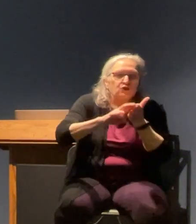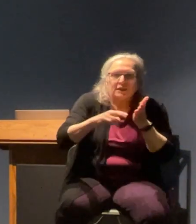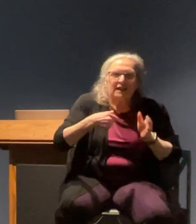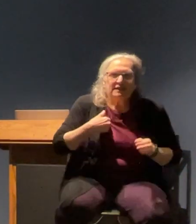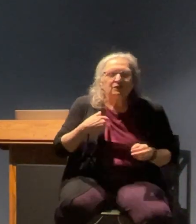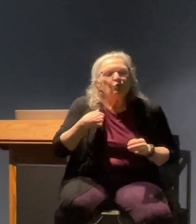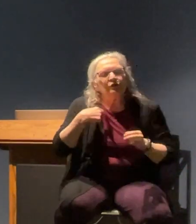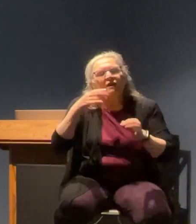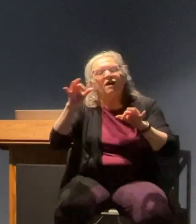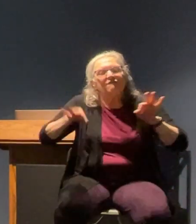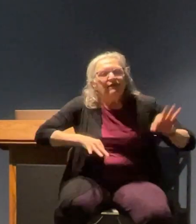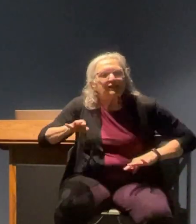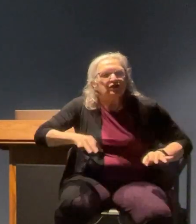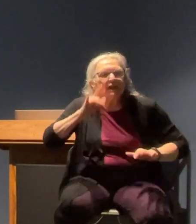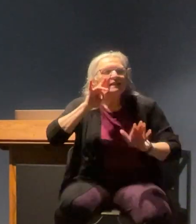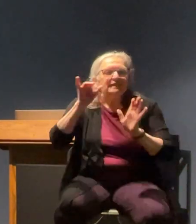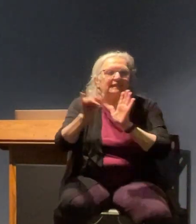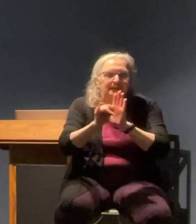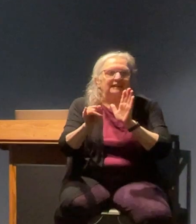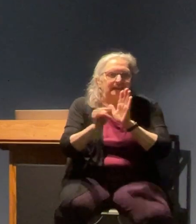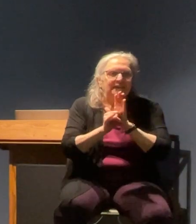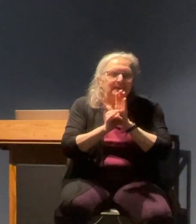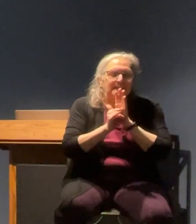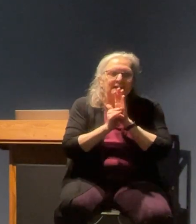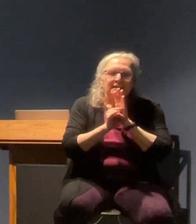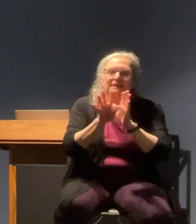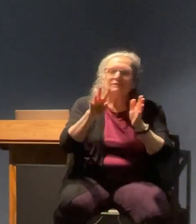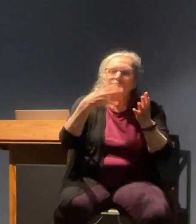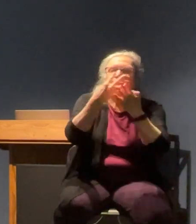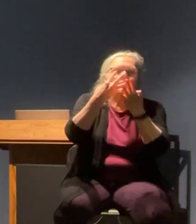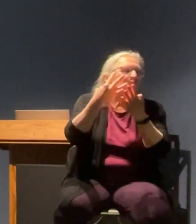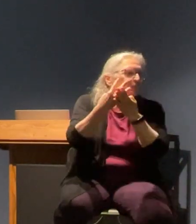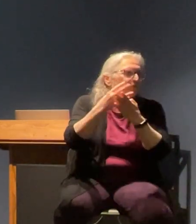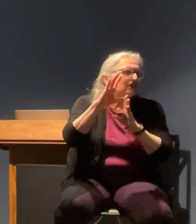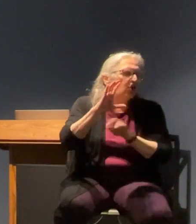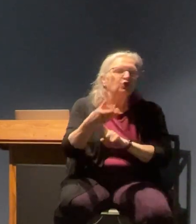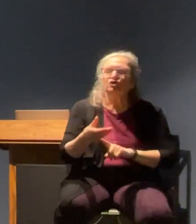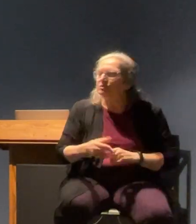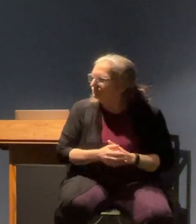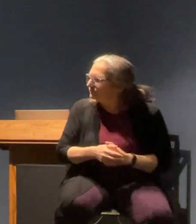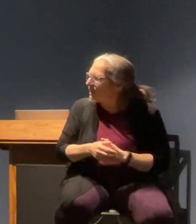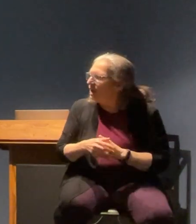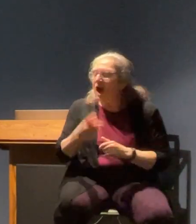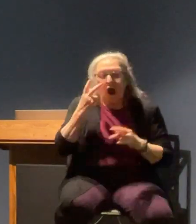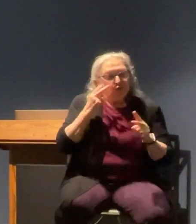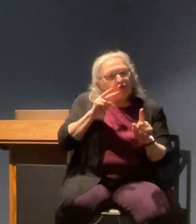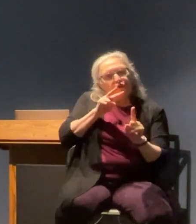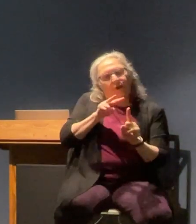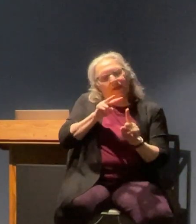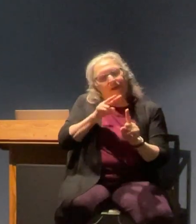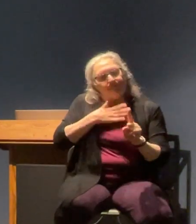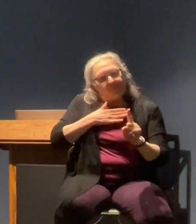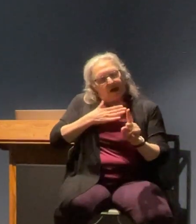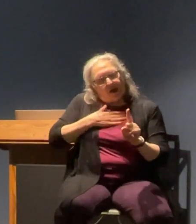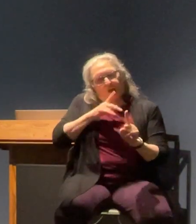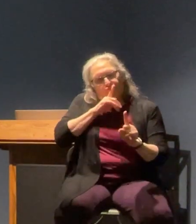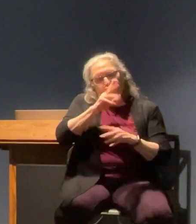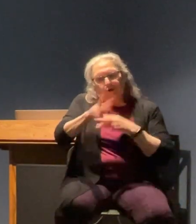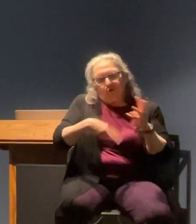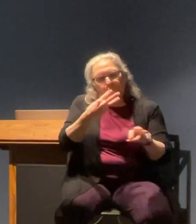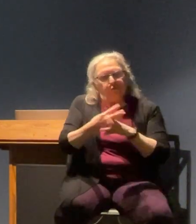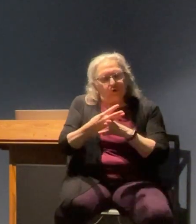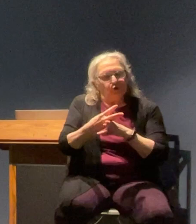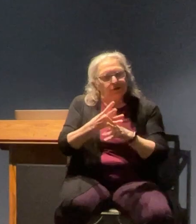in Prison Culture. It's a slide here that's gonna come up. I was able to look at my real world experiences as a subject of